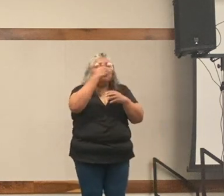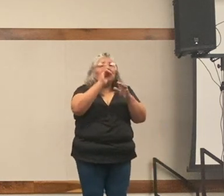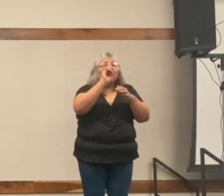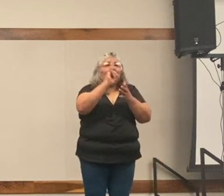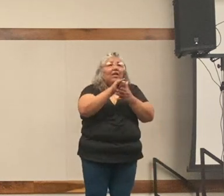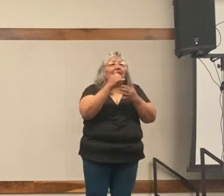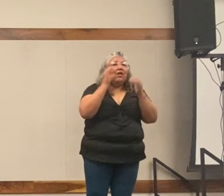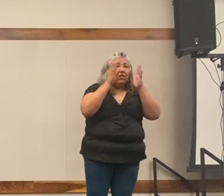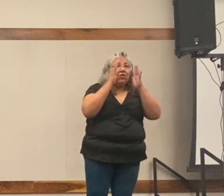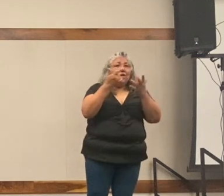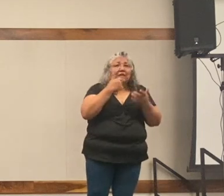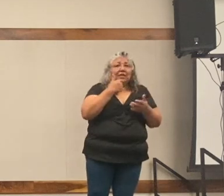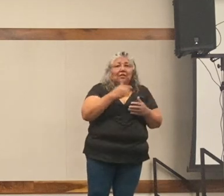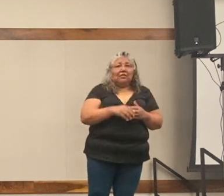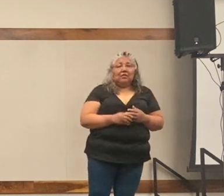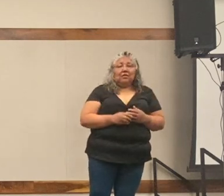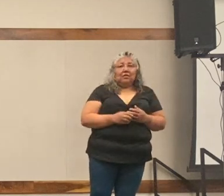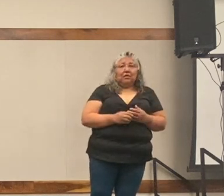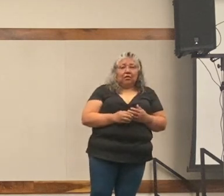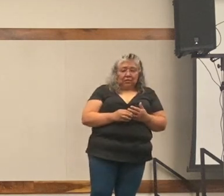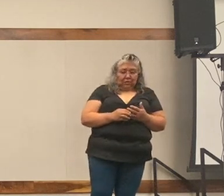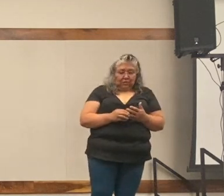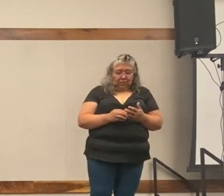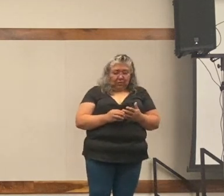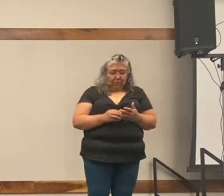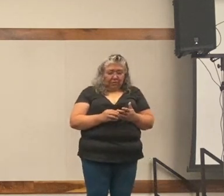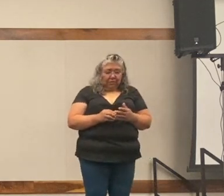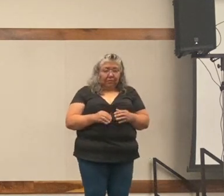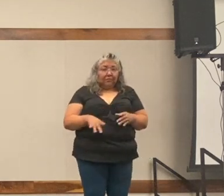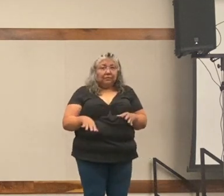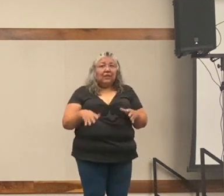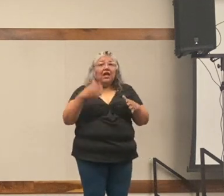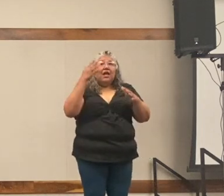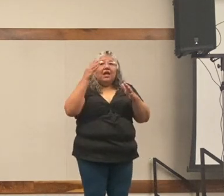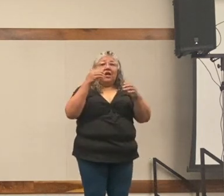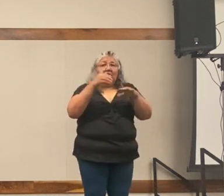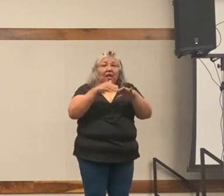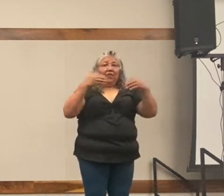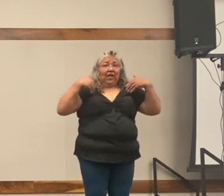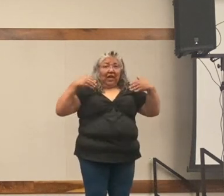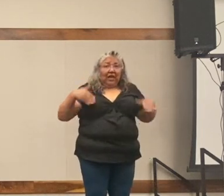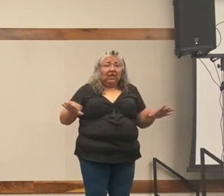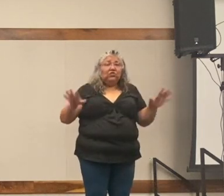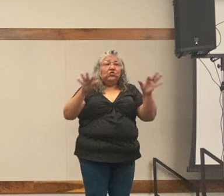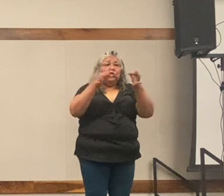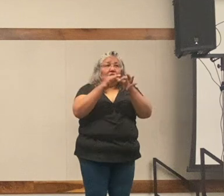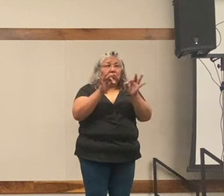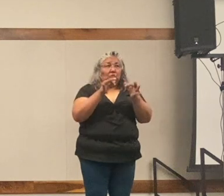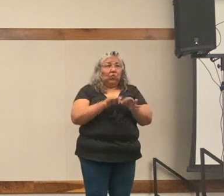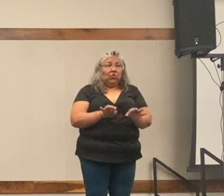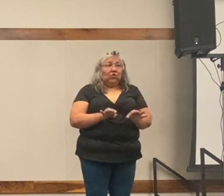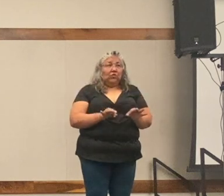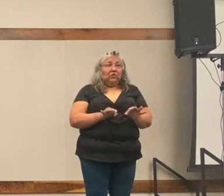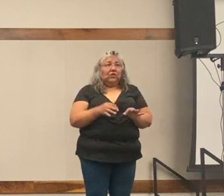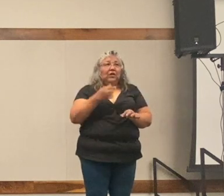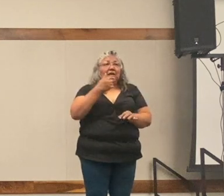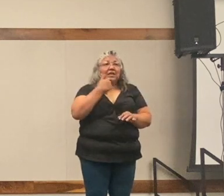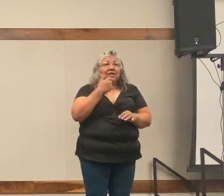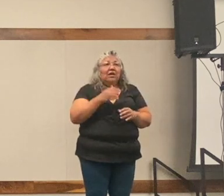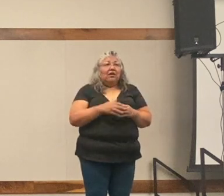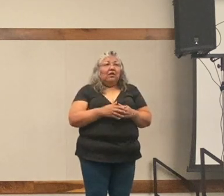And listen to what he says. I'm glad, let's keep this up there. Listen to this. And at the angel's words, he